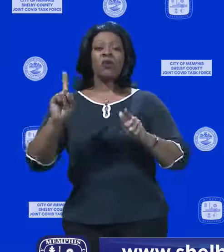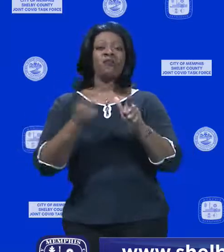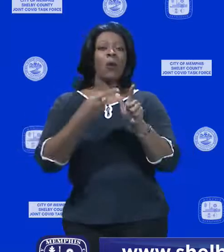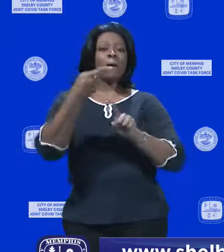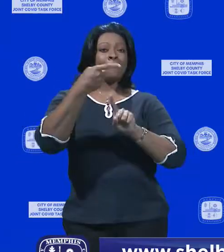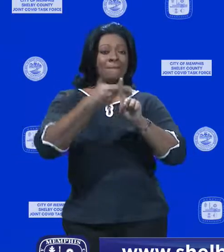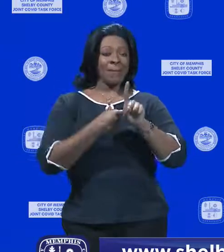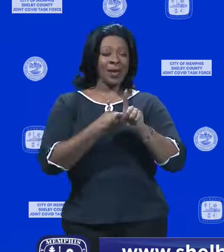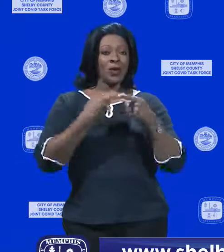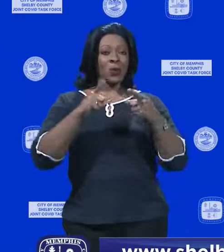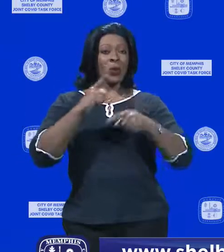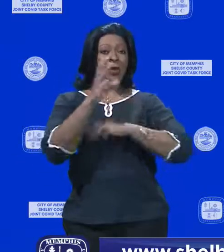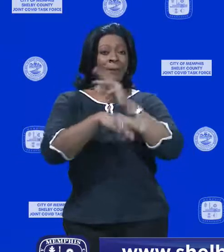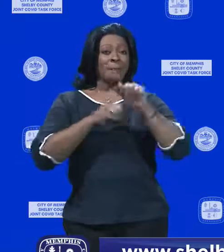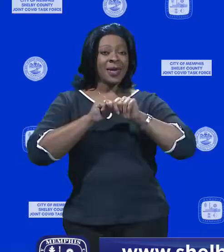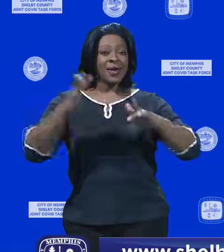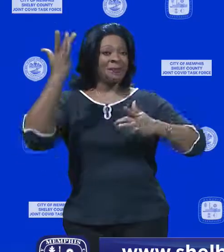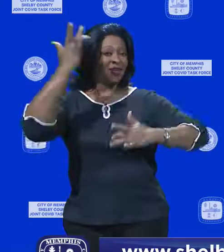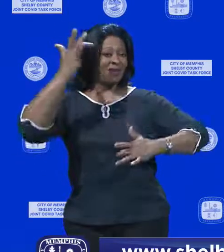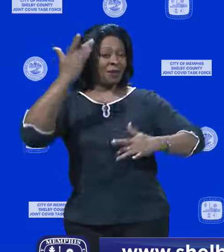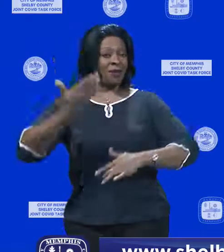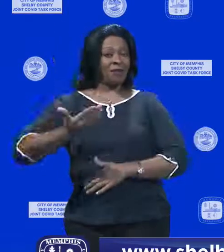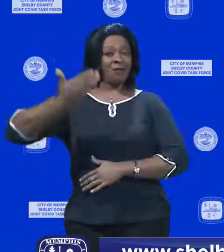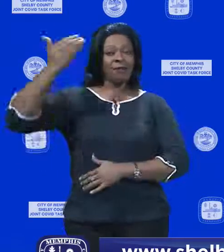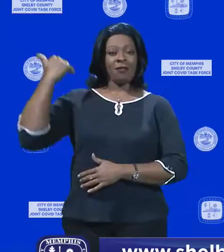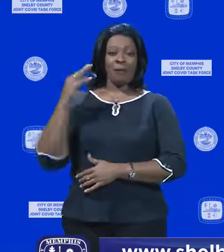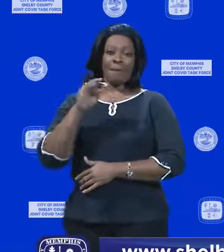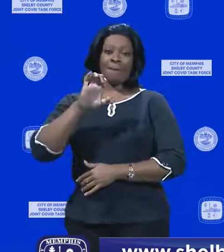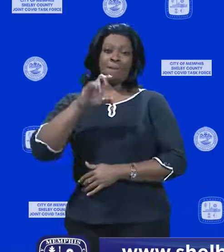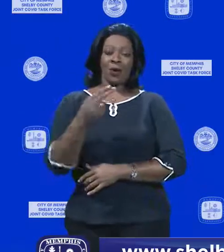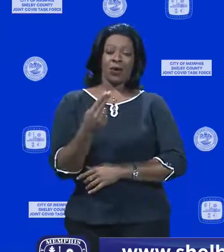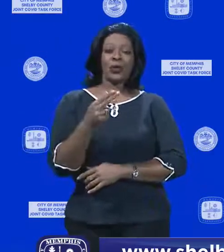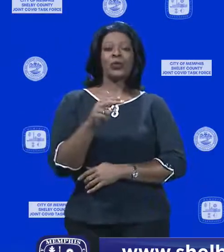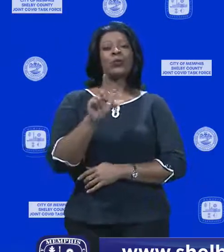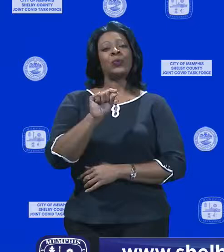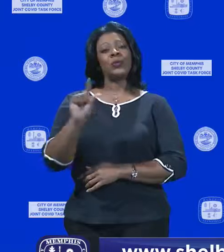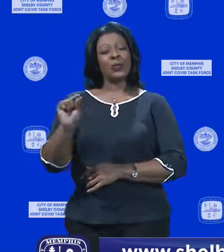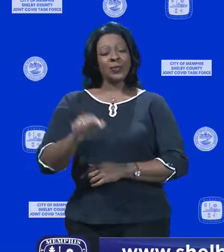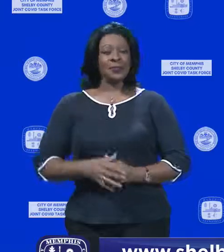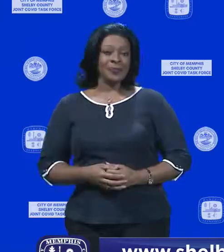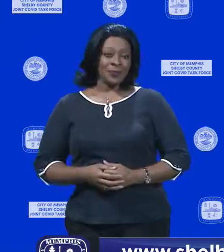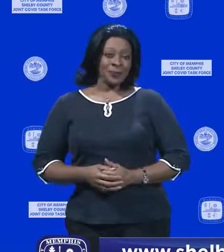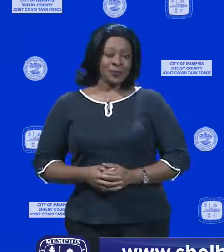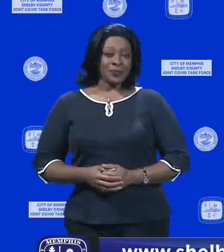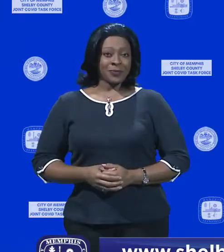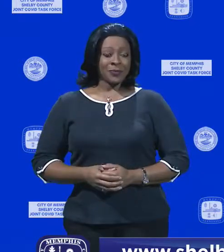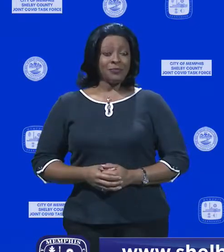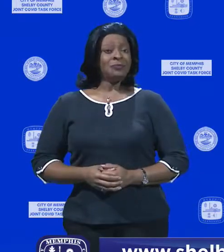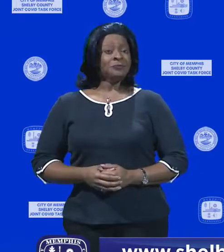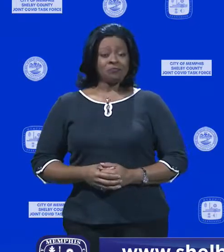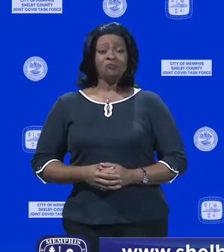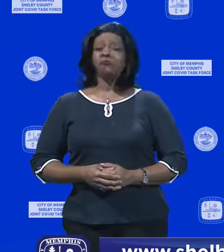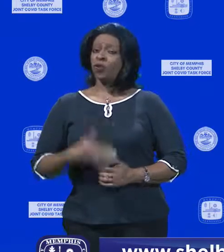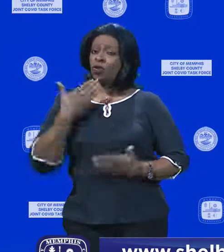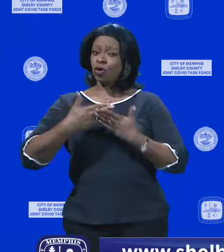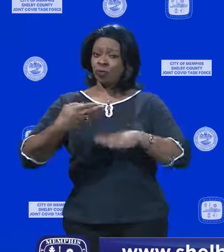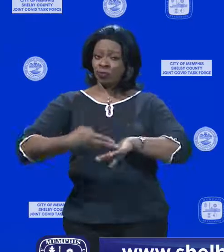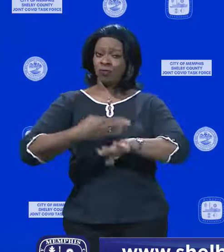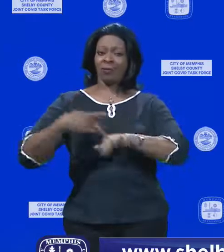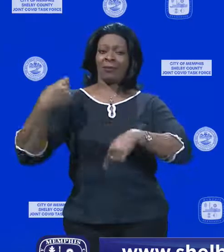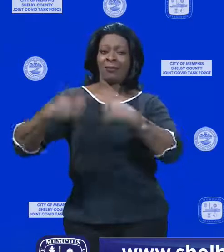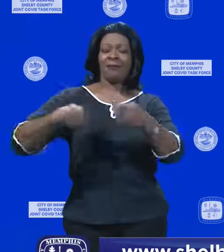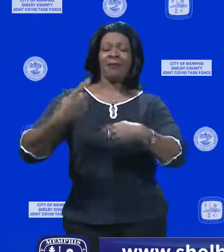month of the pandemic back in March of 2020. So we've come a very long way.